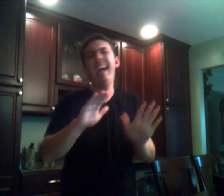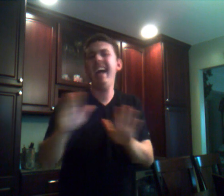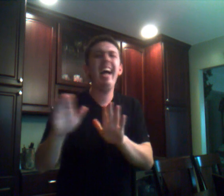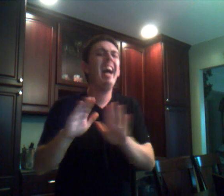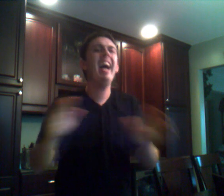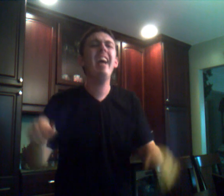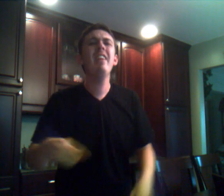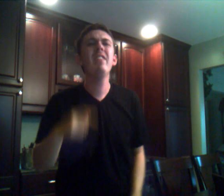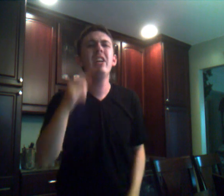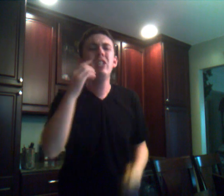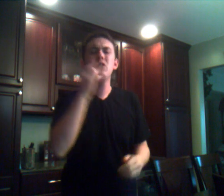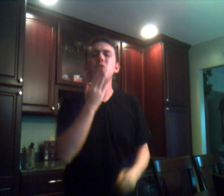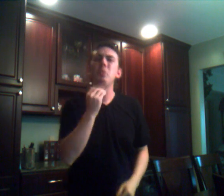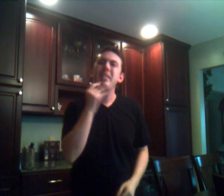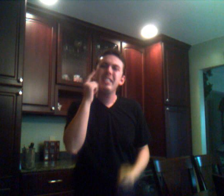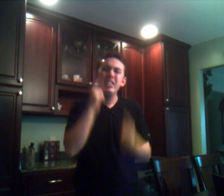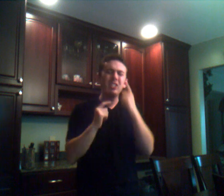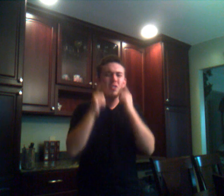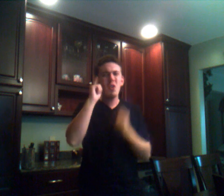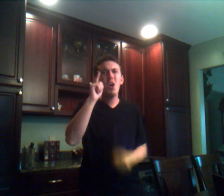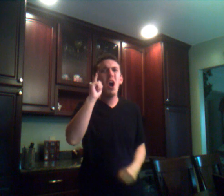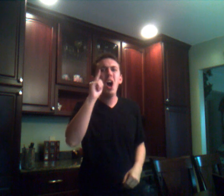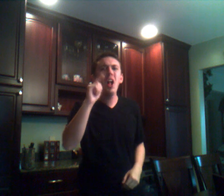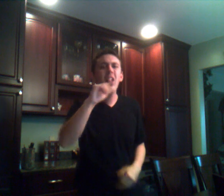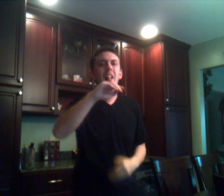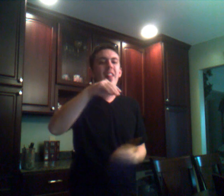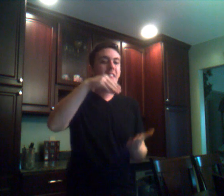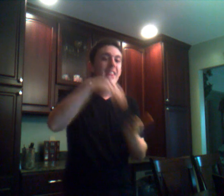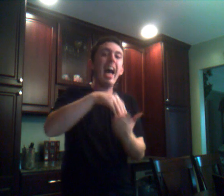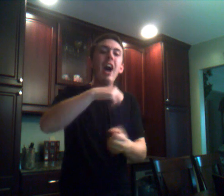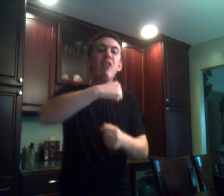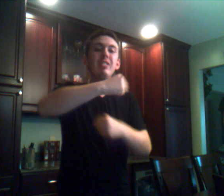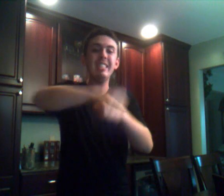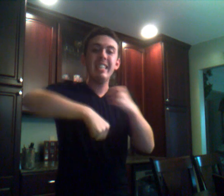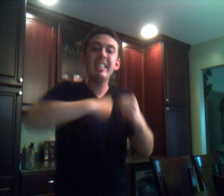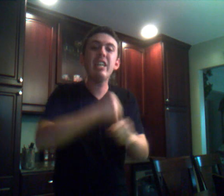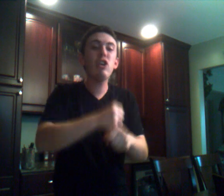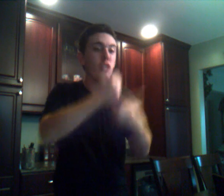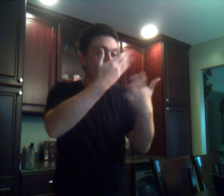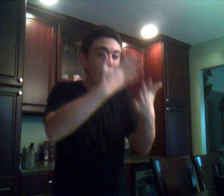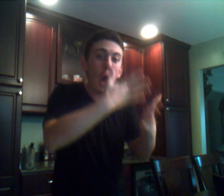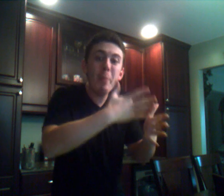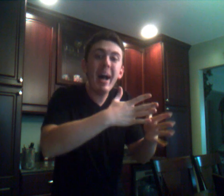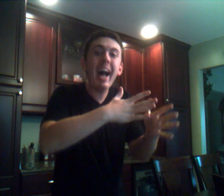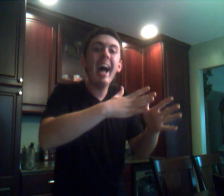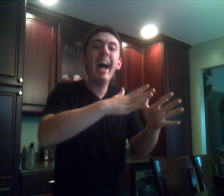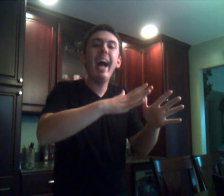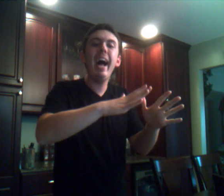Sweet whisper of a thousand years on by